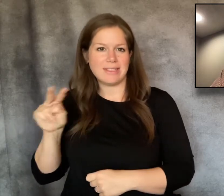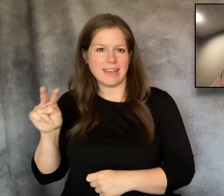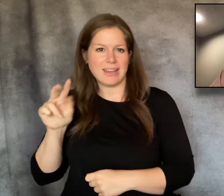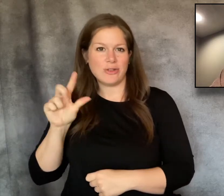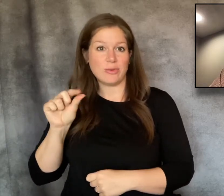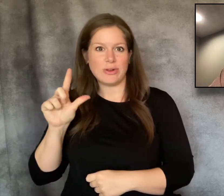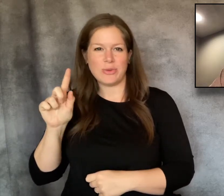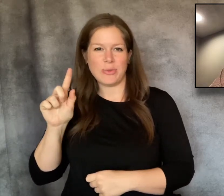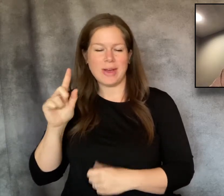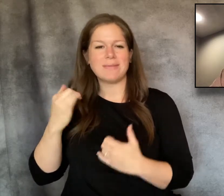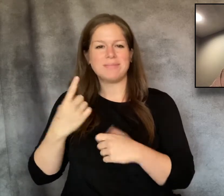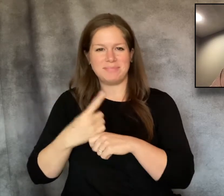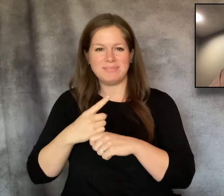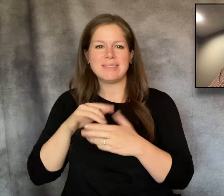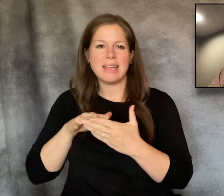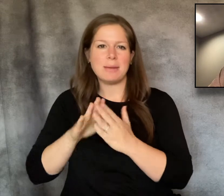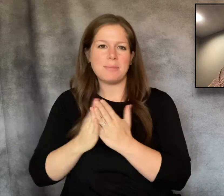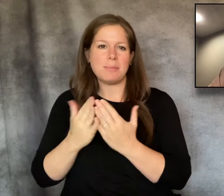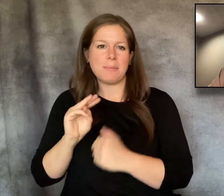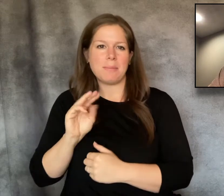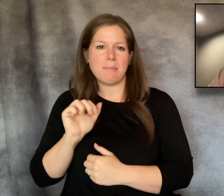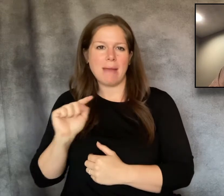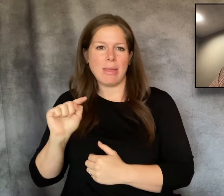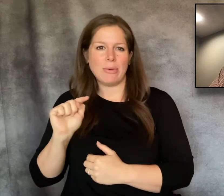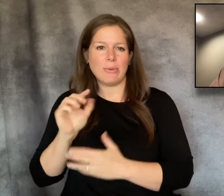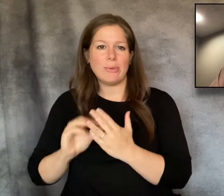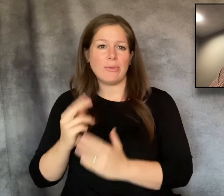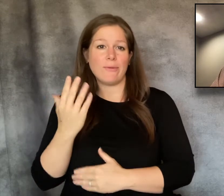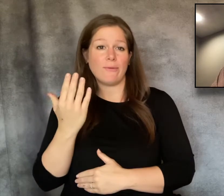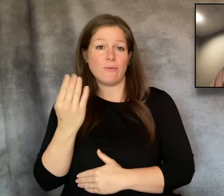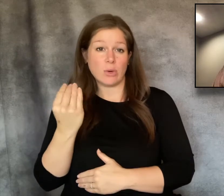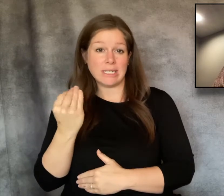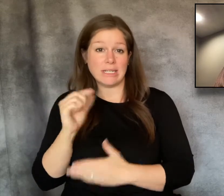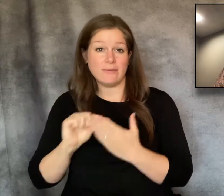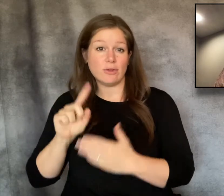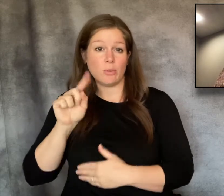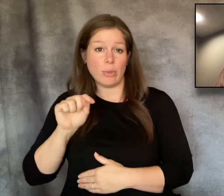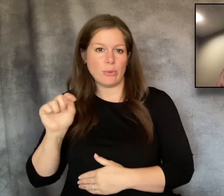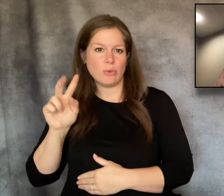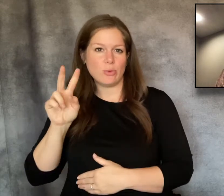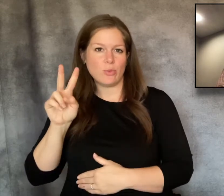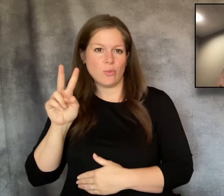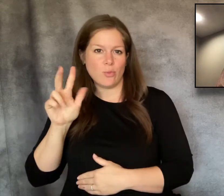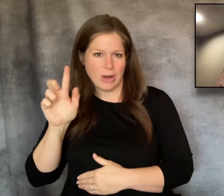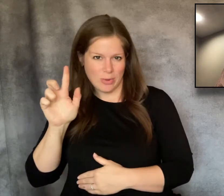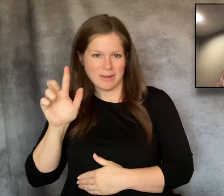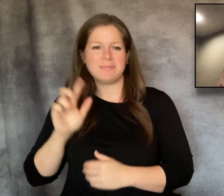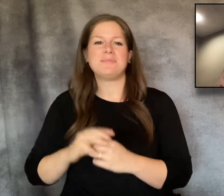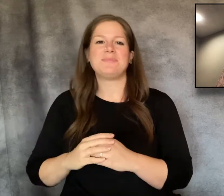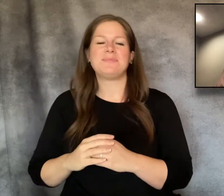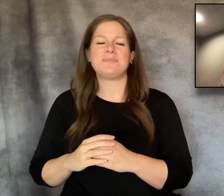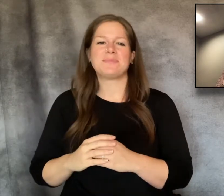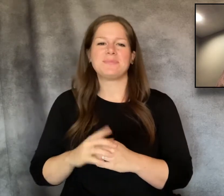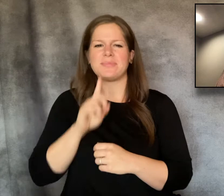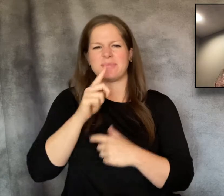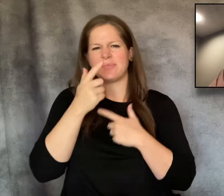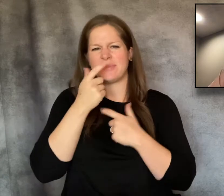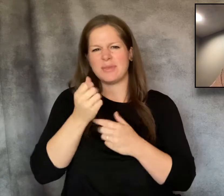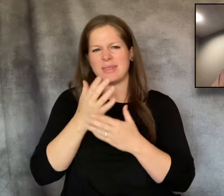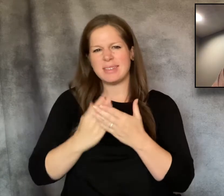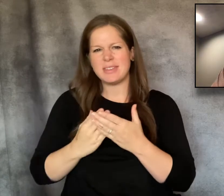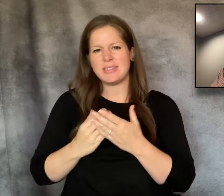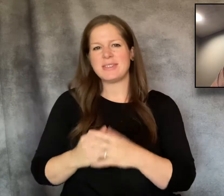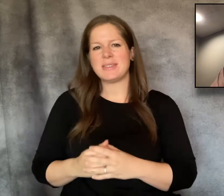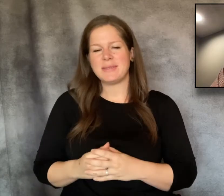and we are in Matthew 14, verses 1 through 21. It's an interesting section as the